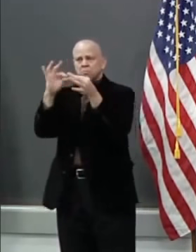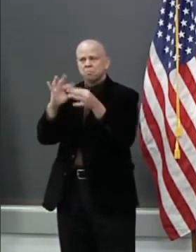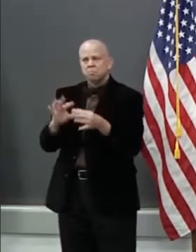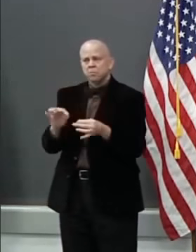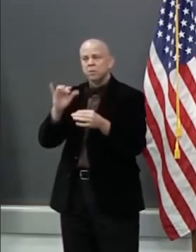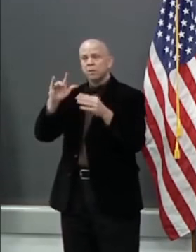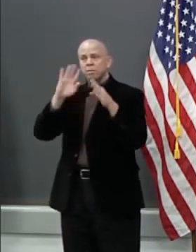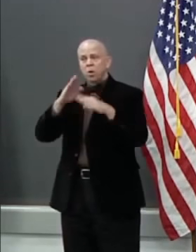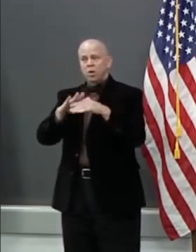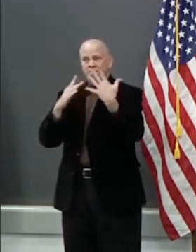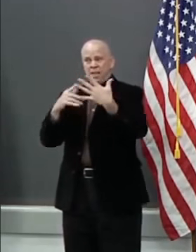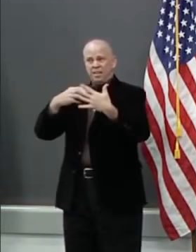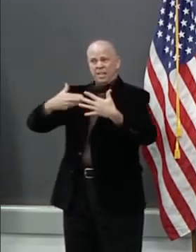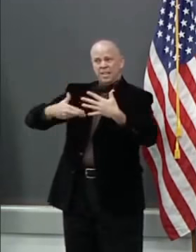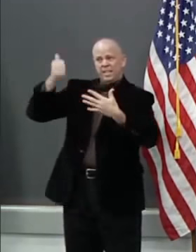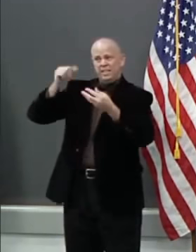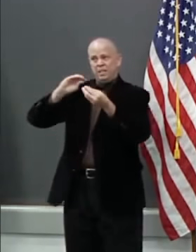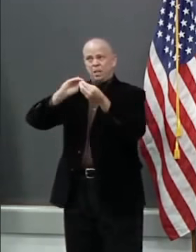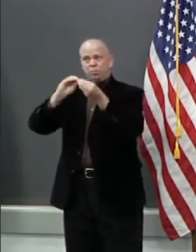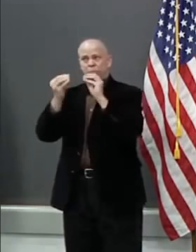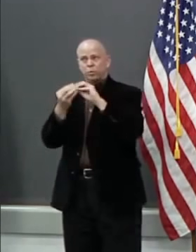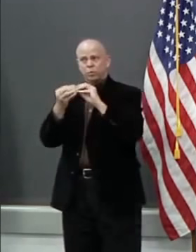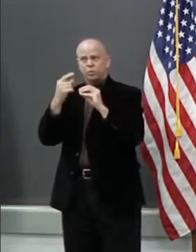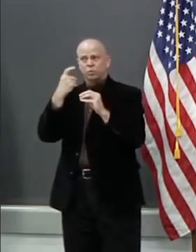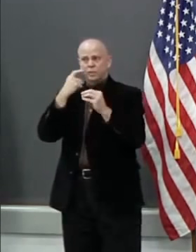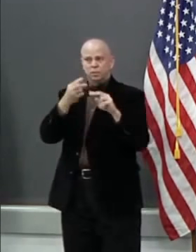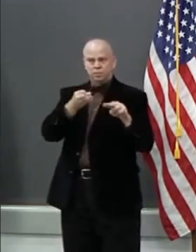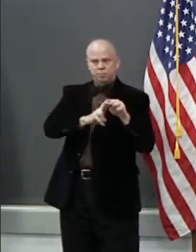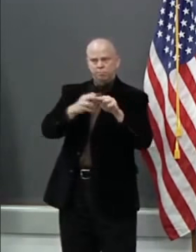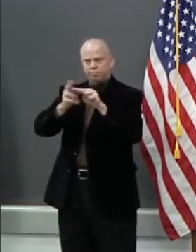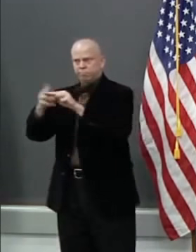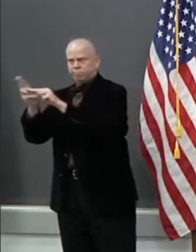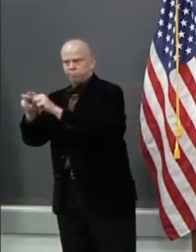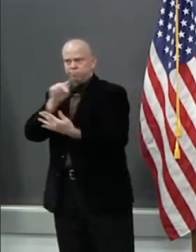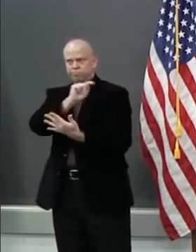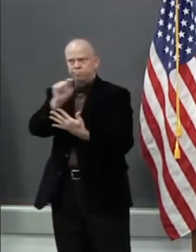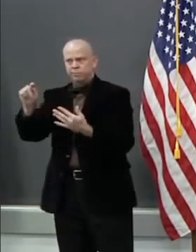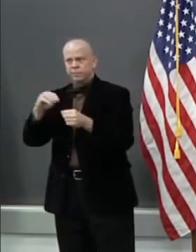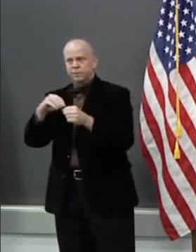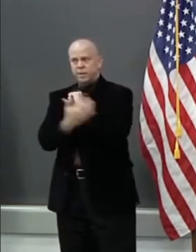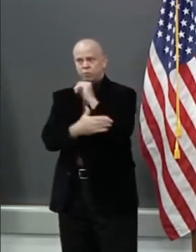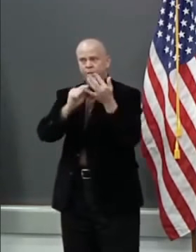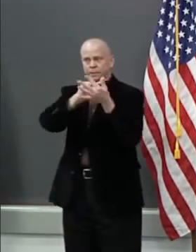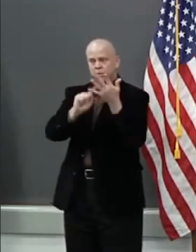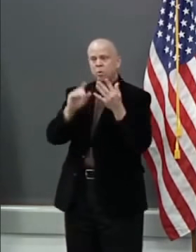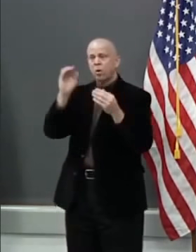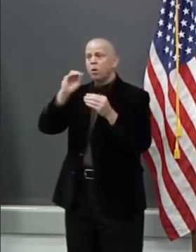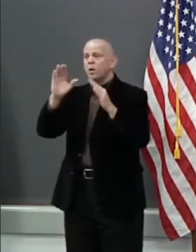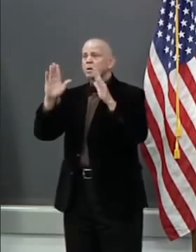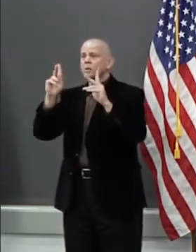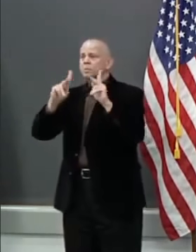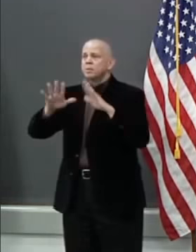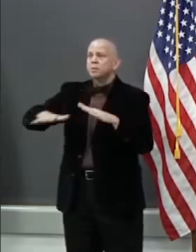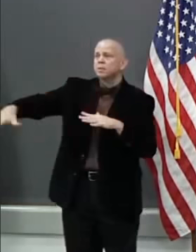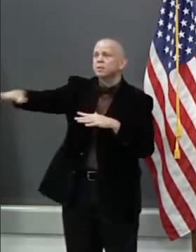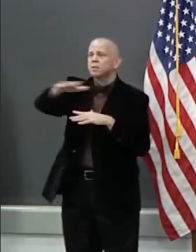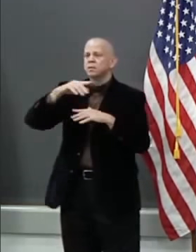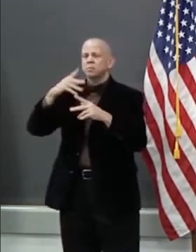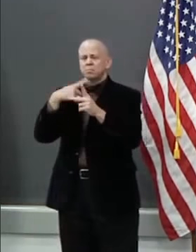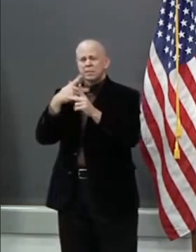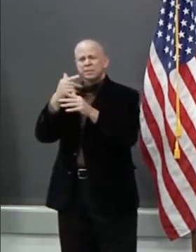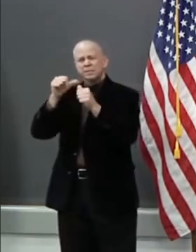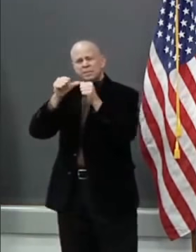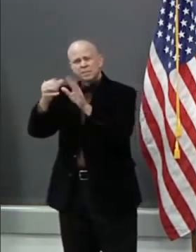risk and the recent surge in cases, I urge all Oregonians to heed this advice. This is especially true in the Portland metro